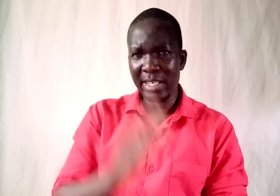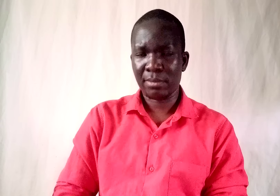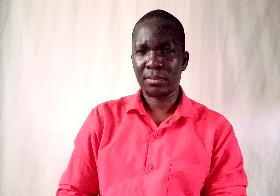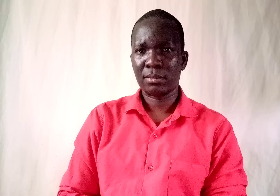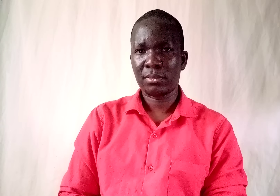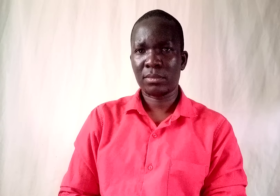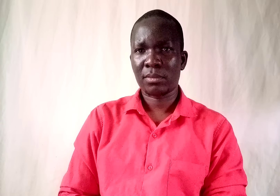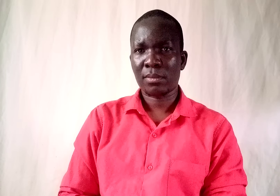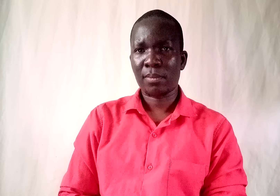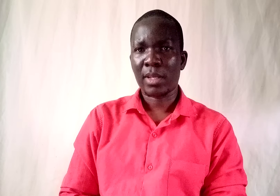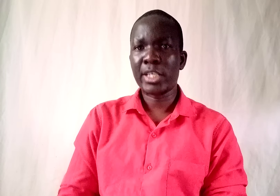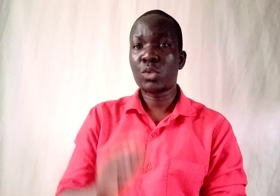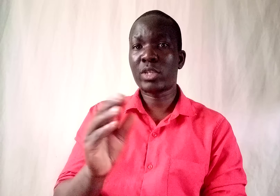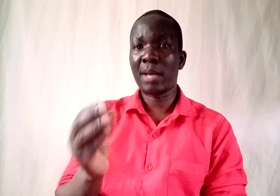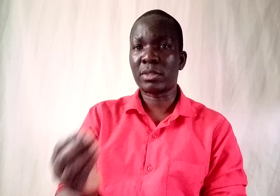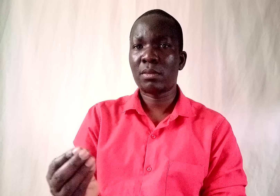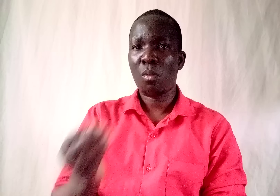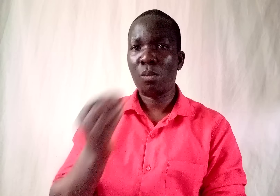eating is 2 times,